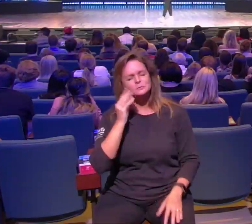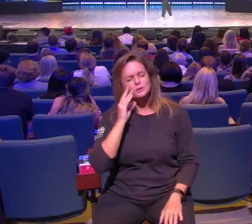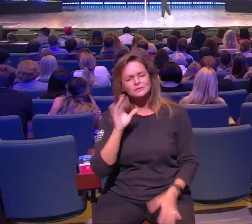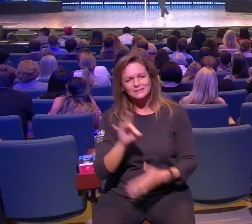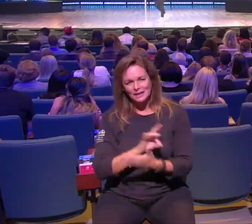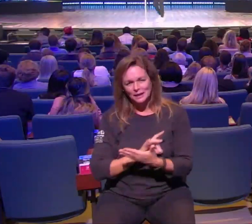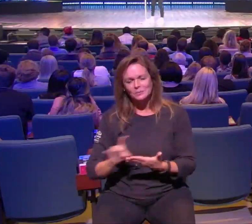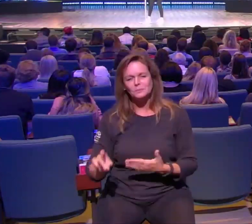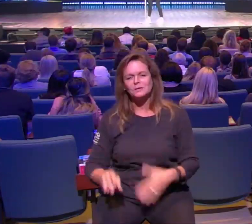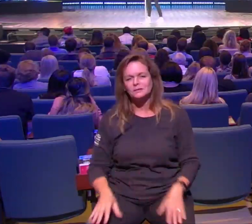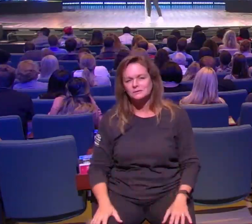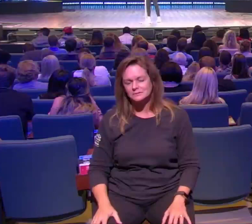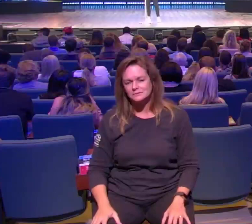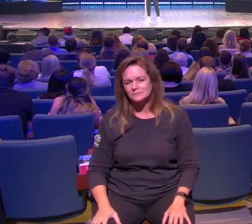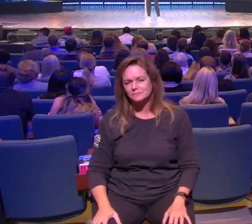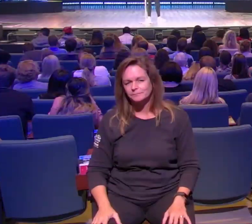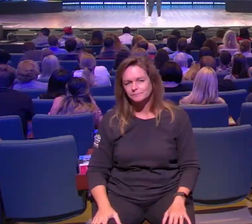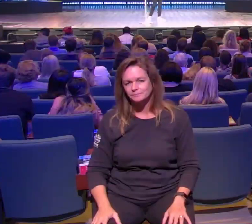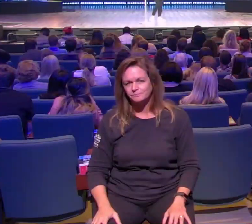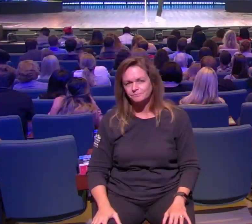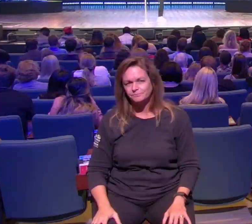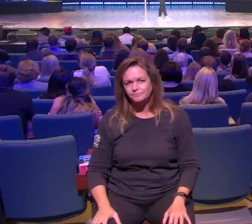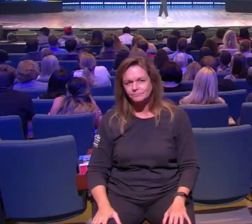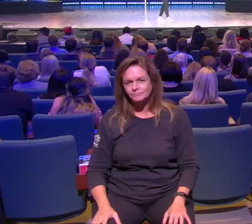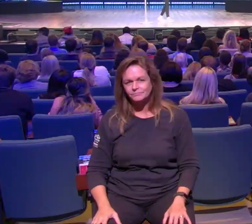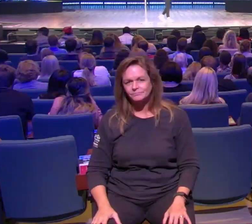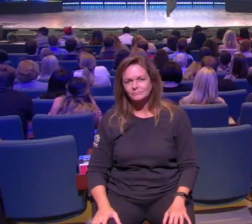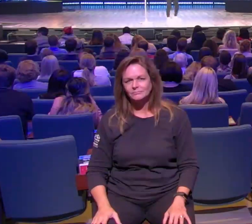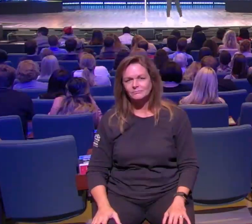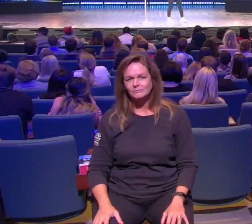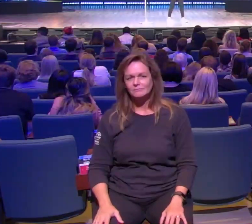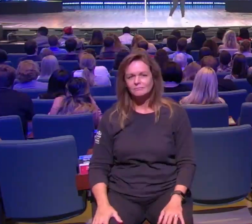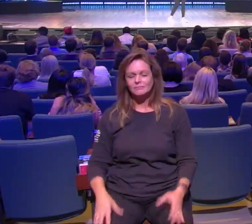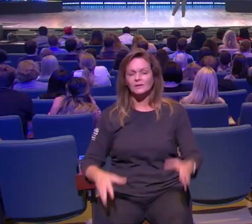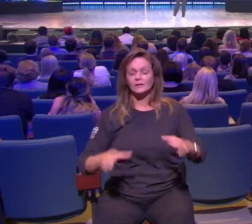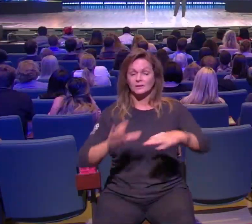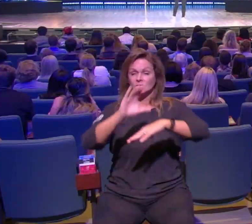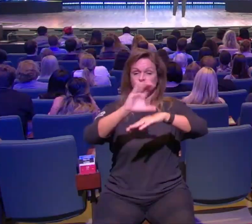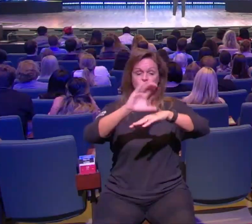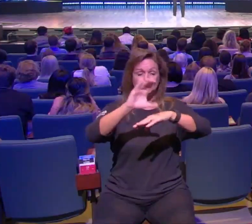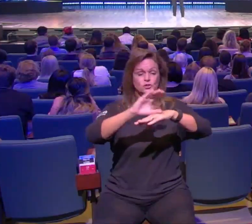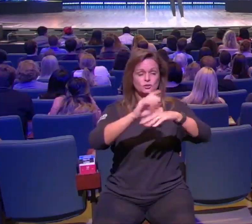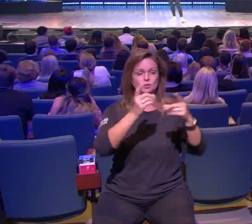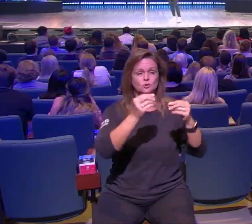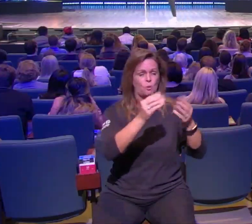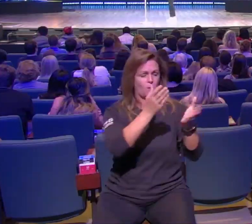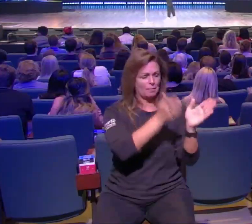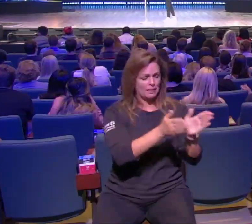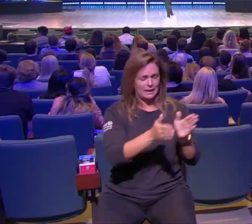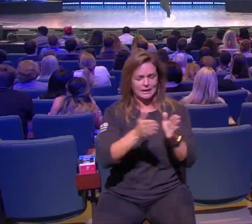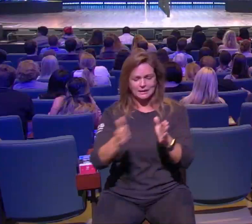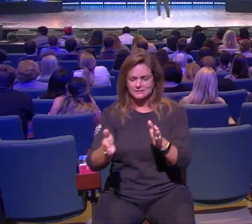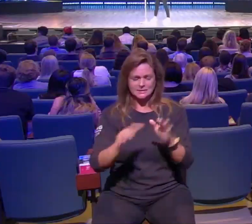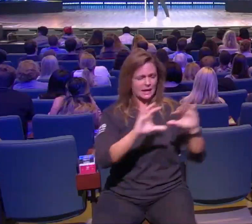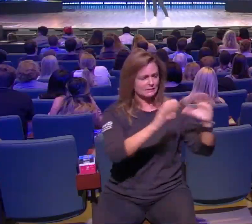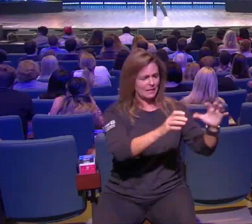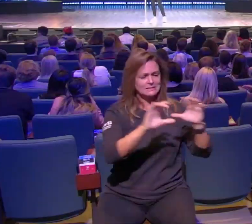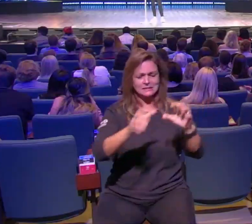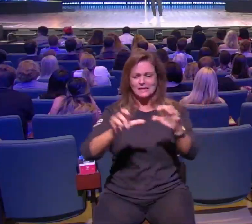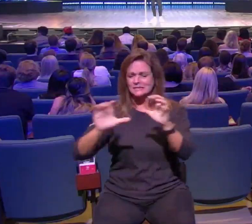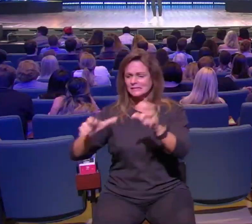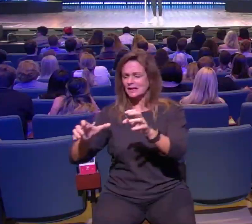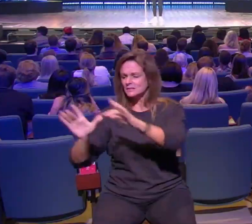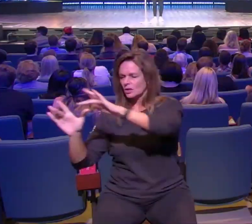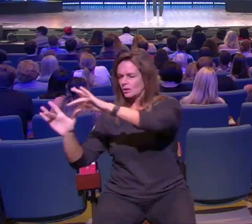8 weeks. We've never canceled almost everything on the church calendar and opened our doors 6 days a week so